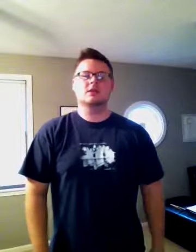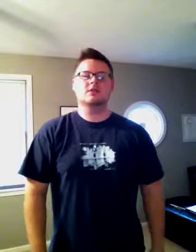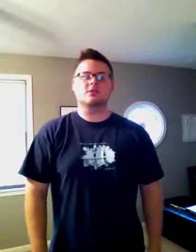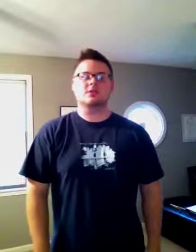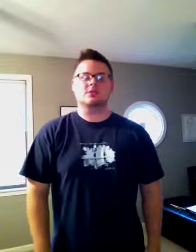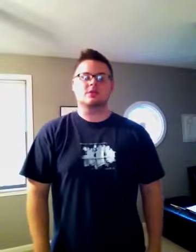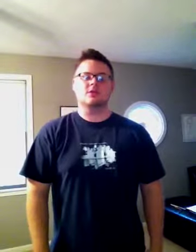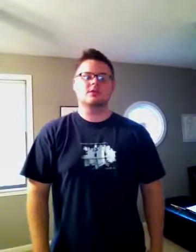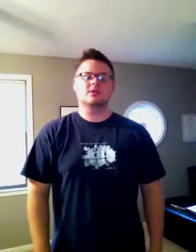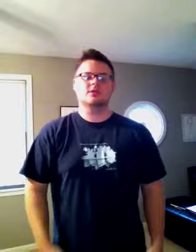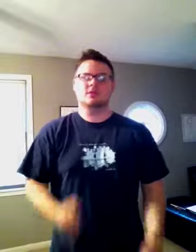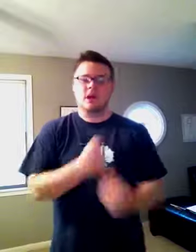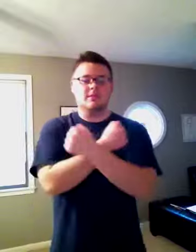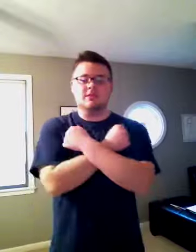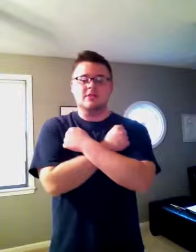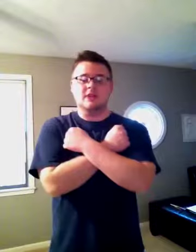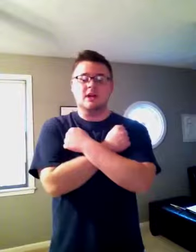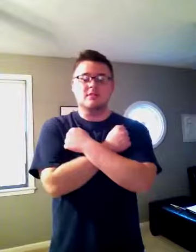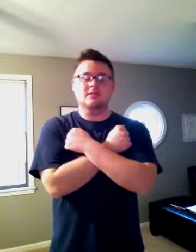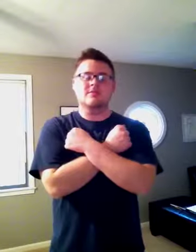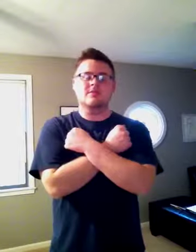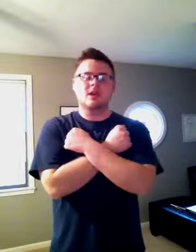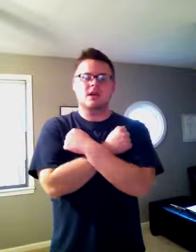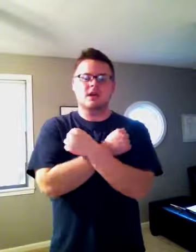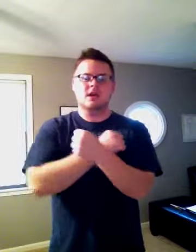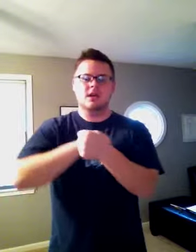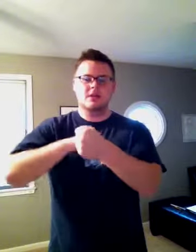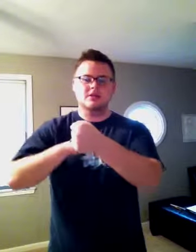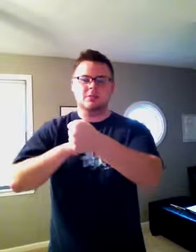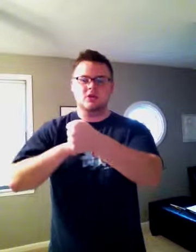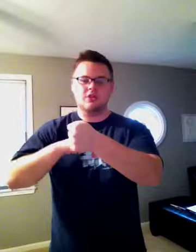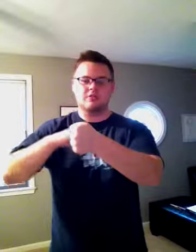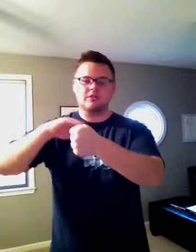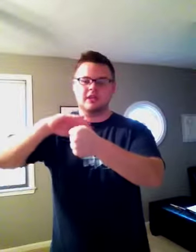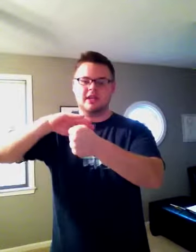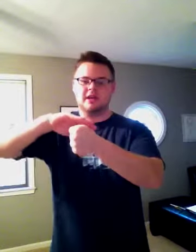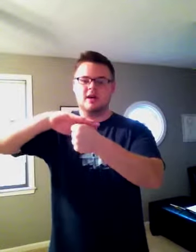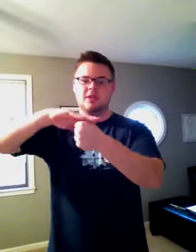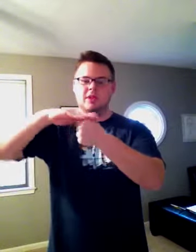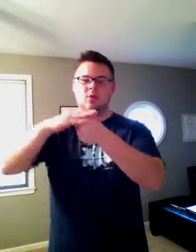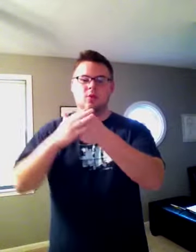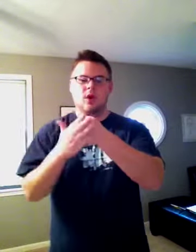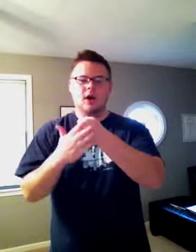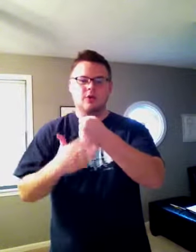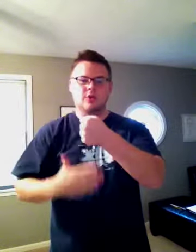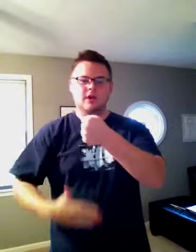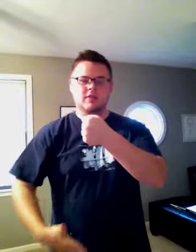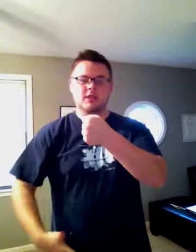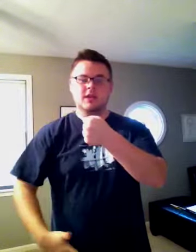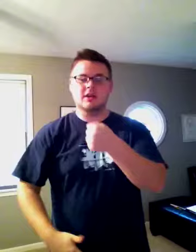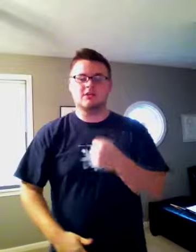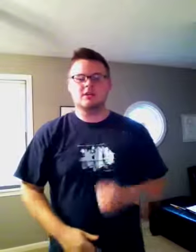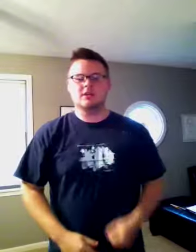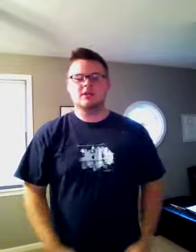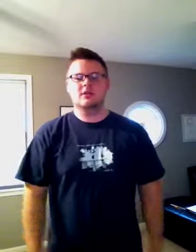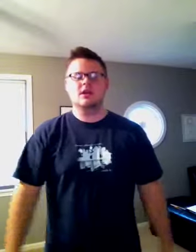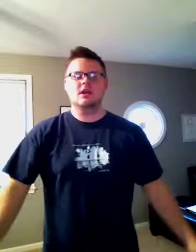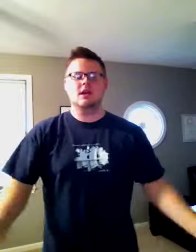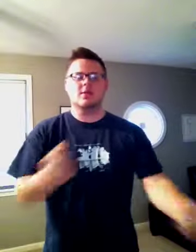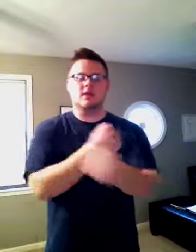So what you'll do, obviously love, and spill over is like a cup, like water running over the edge. And when